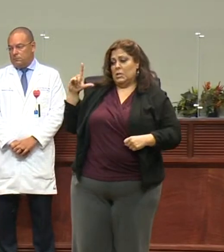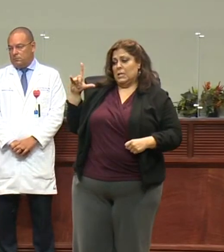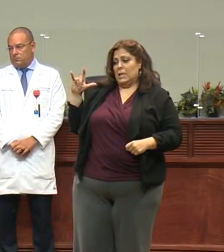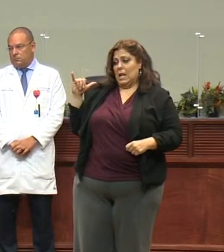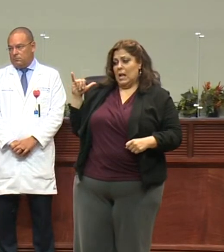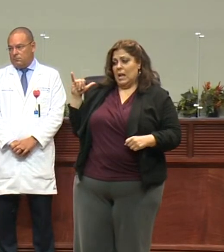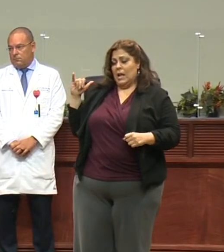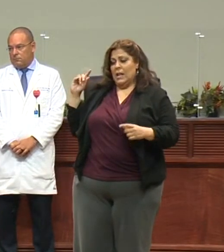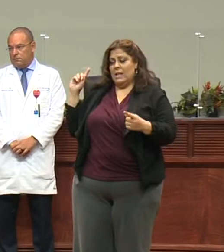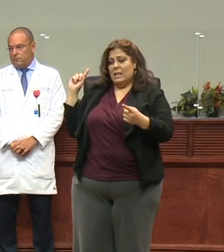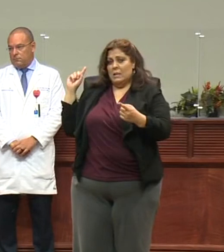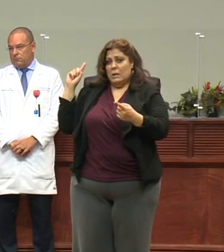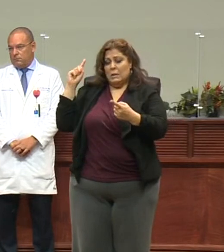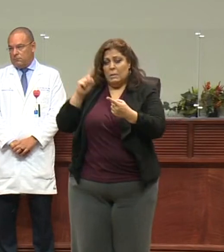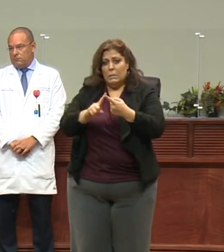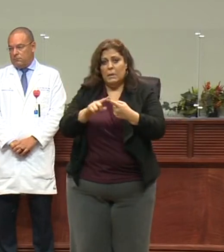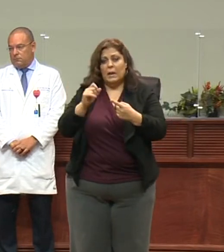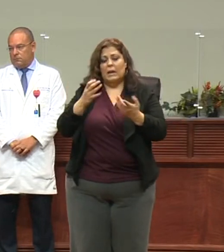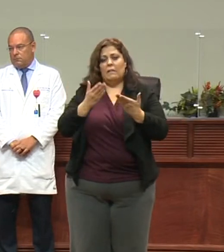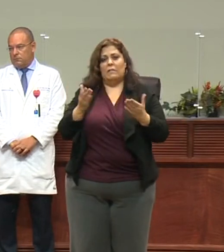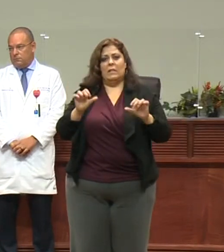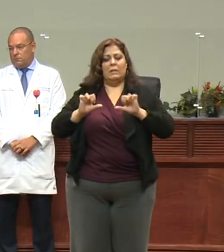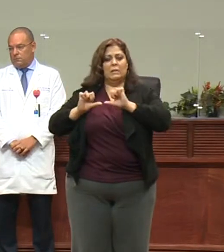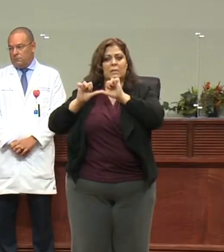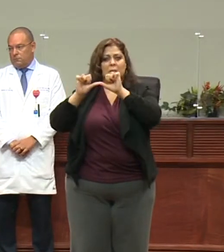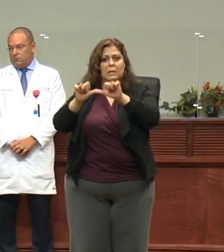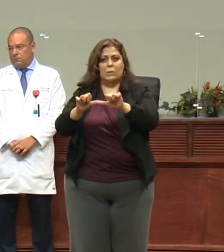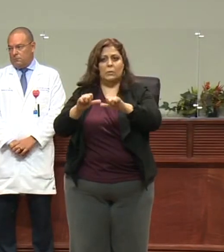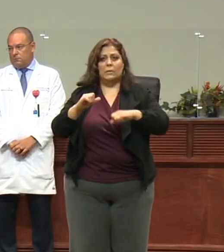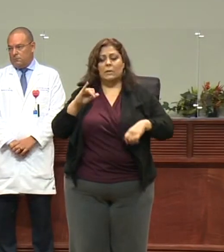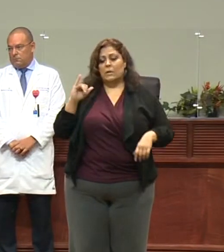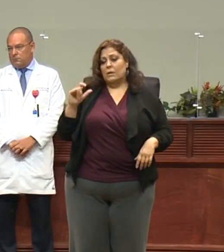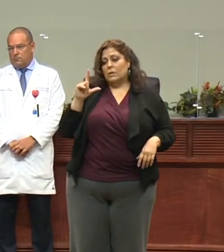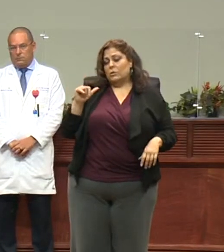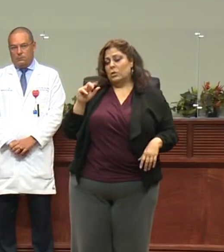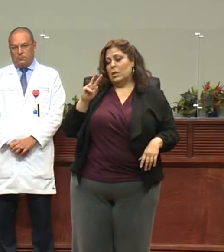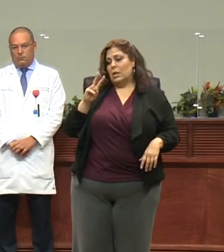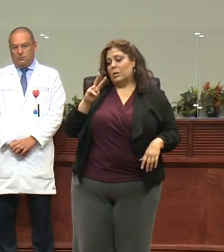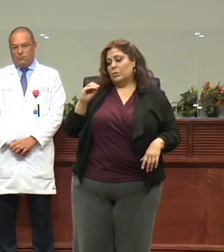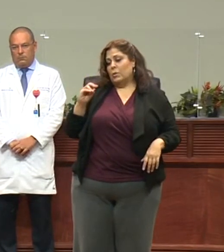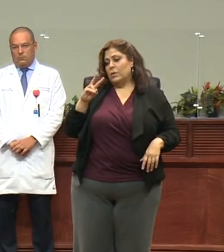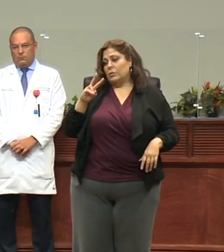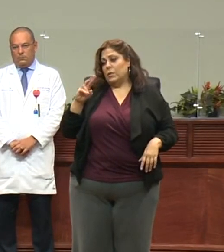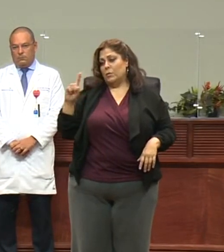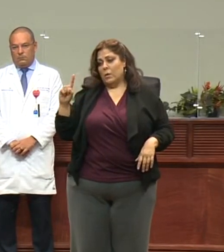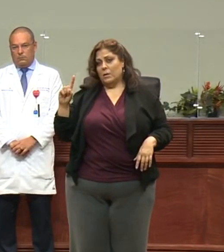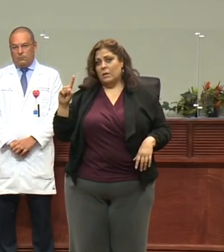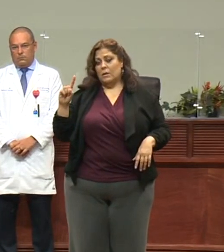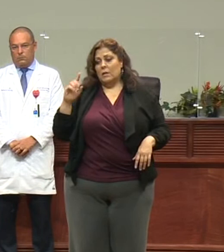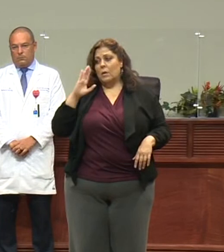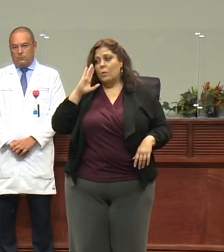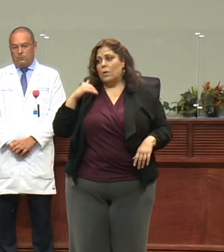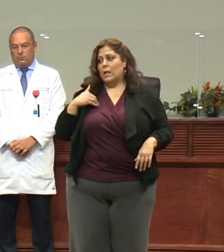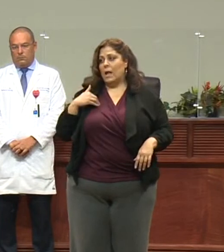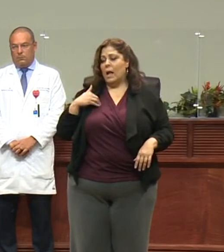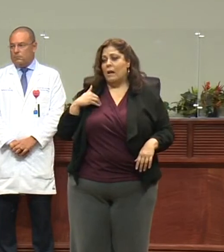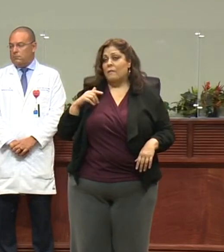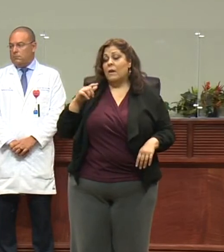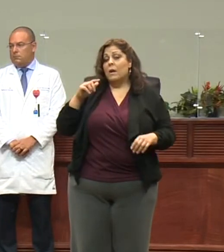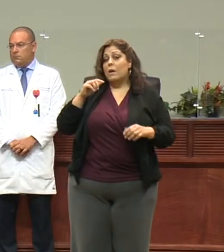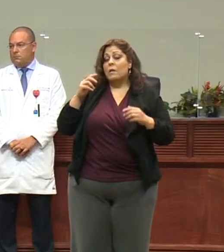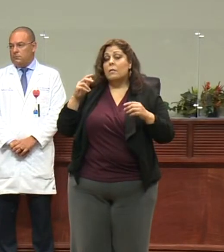things continue to be the way they are, this July 2021 will have the lowest death